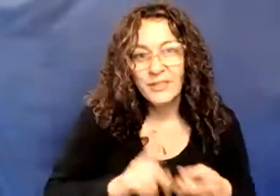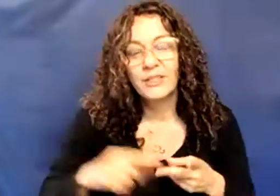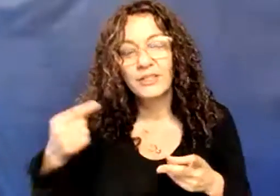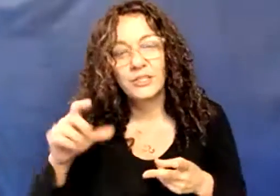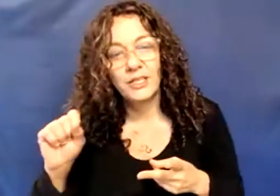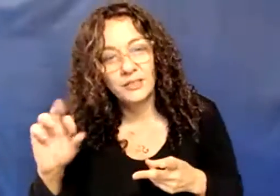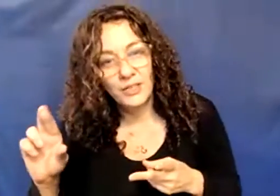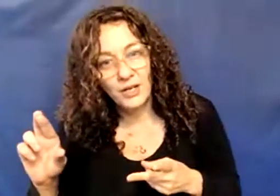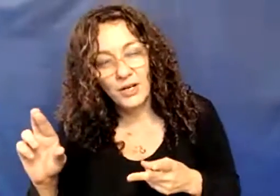star,